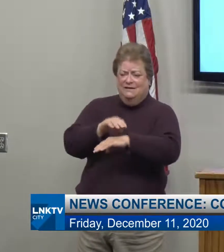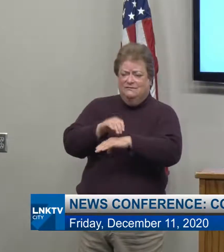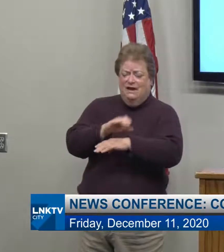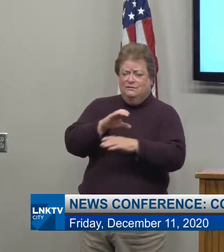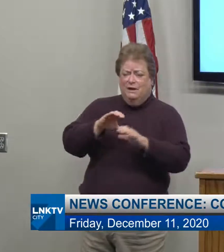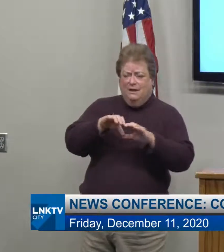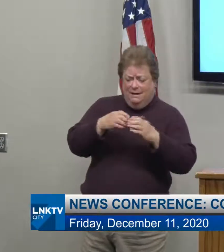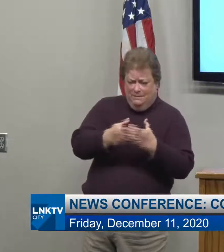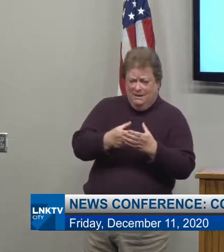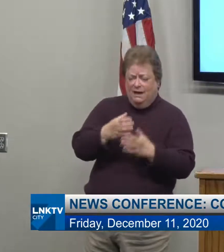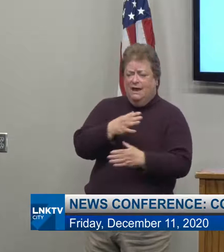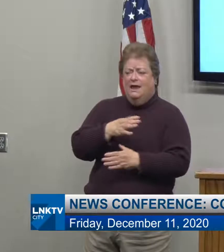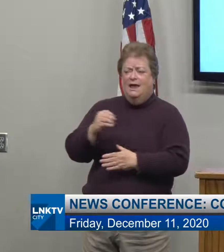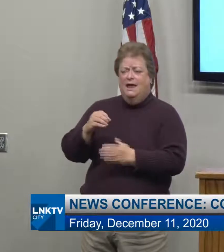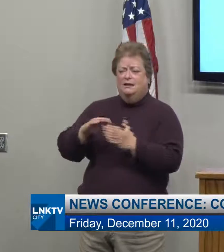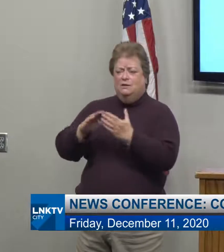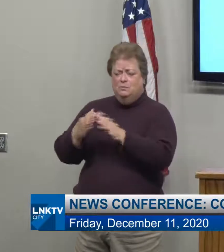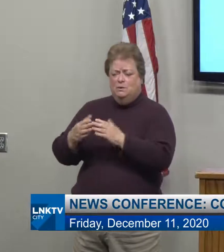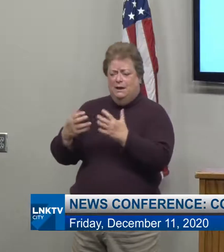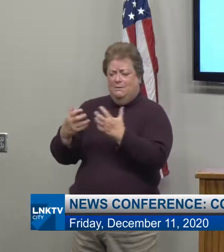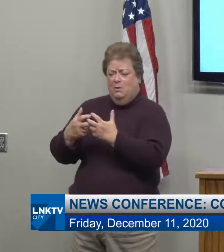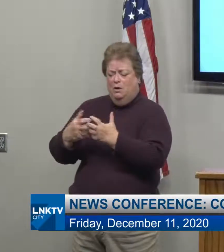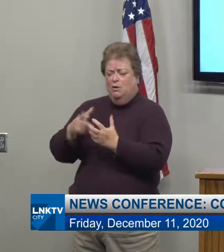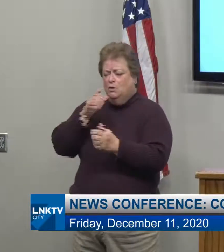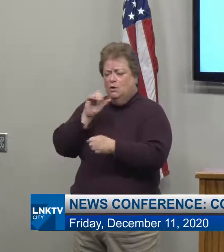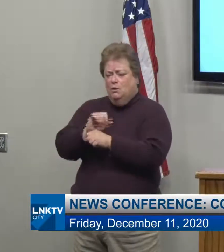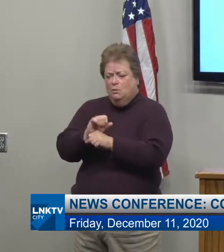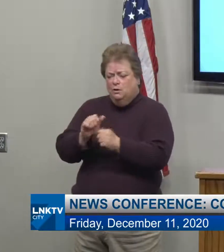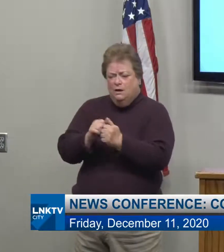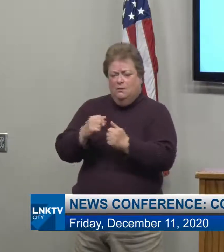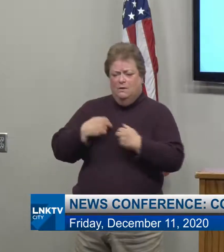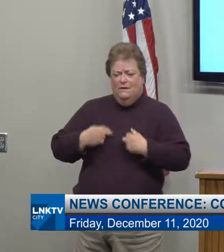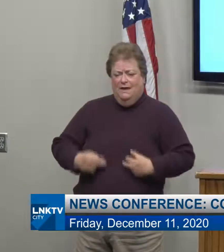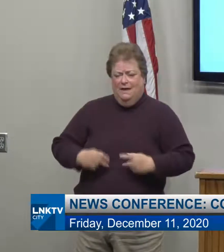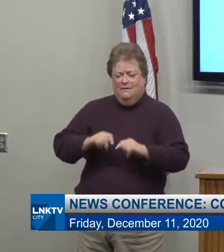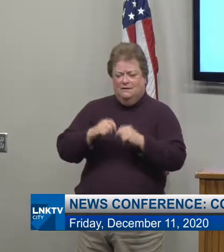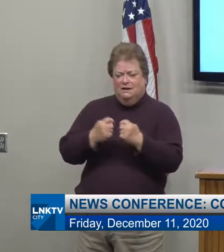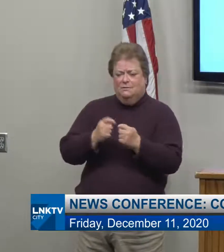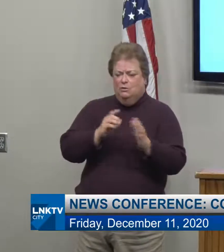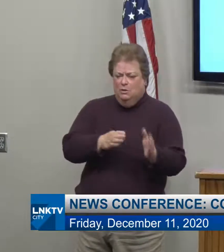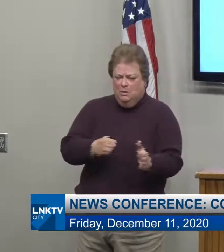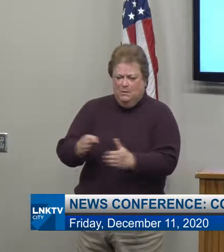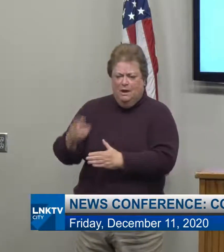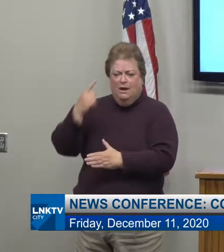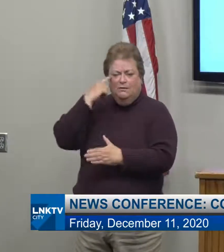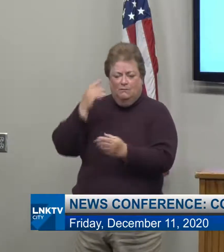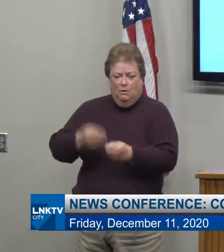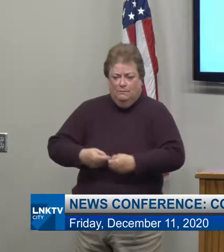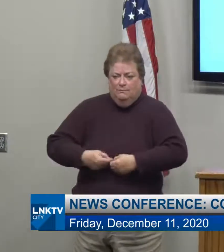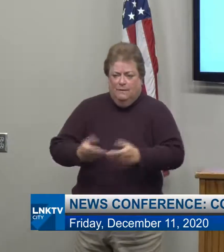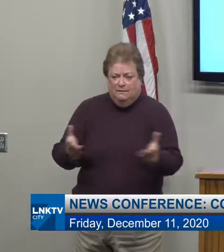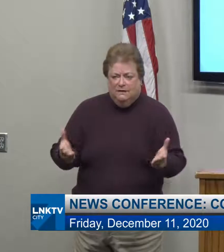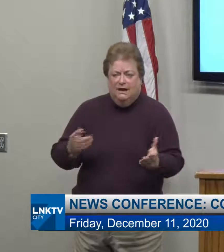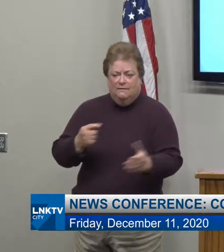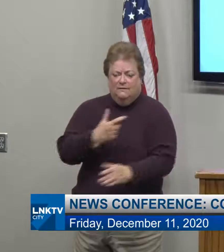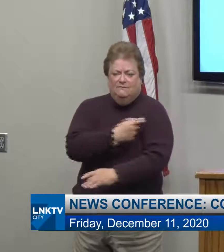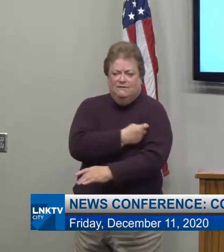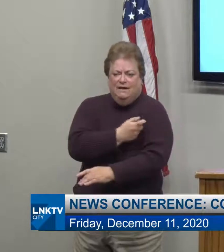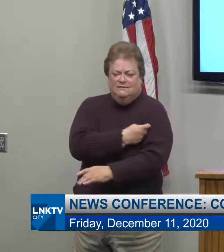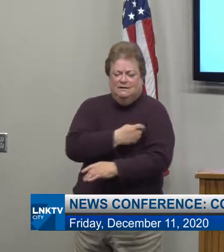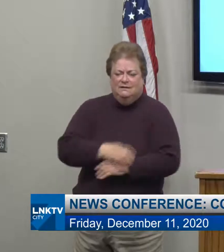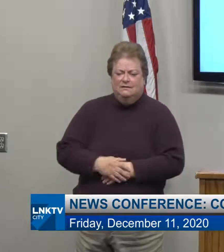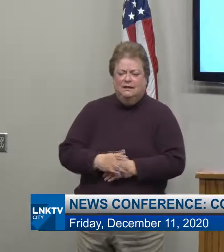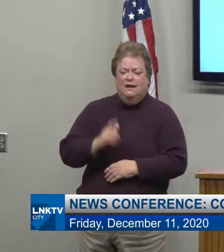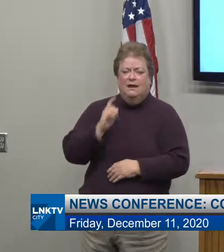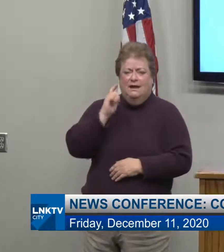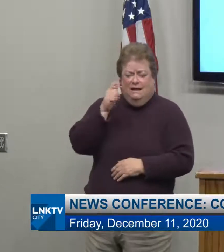community partners who are working diligently with our health team to prepare for vaccine distribution. Later in this briefing, Health